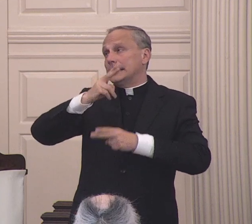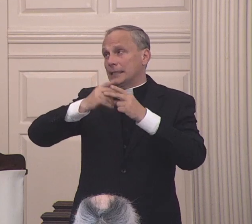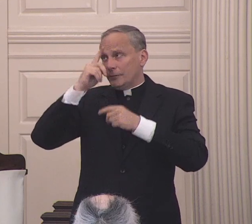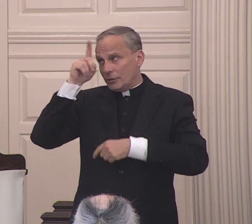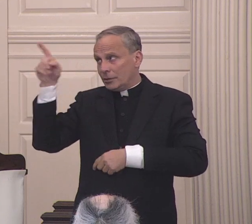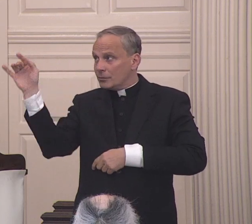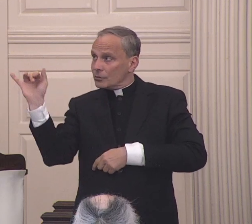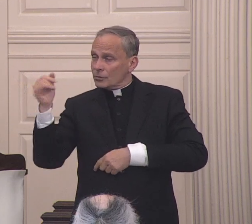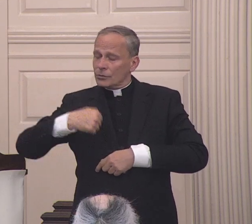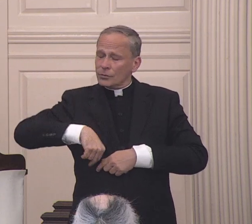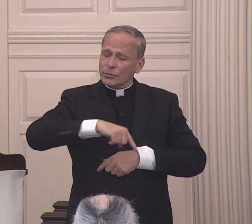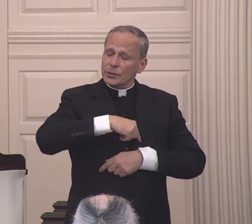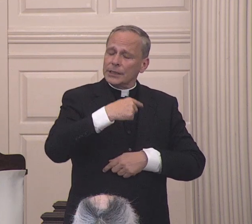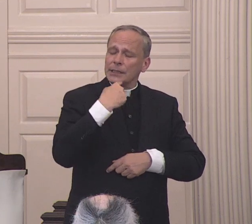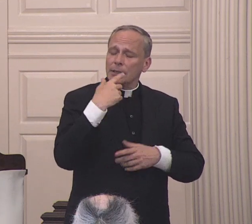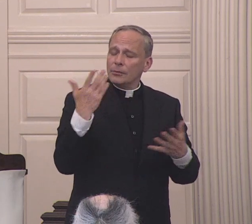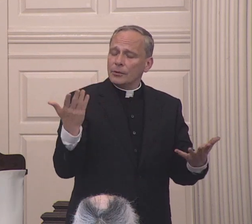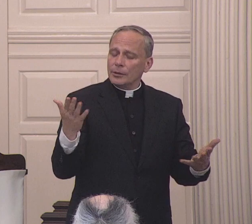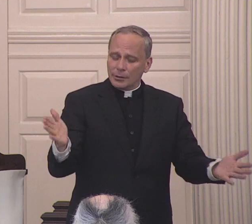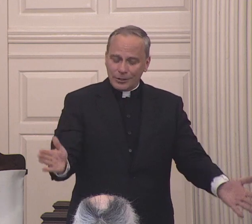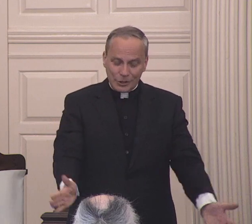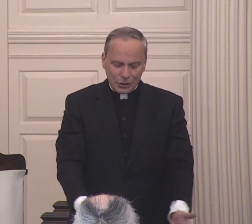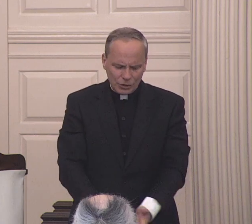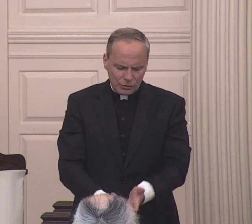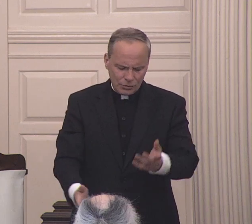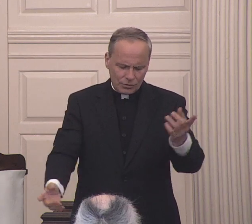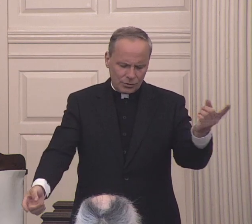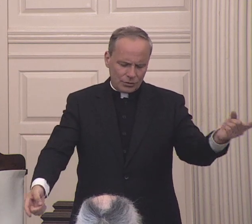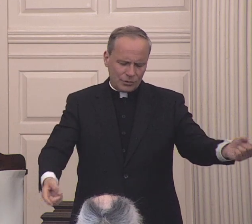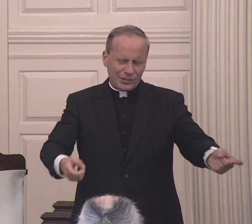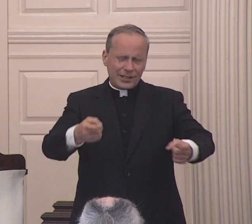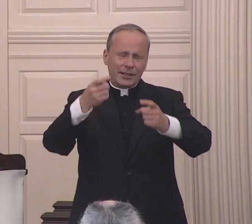In the name of the Lord,